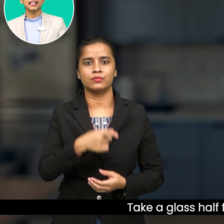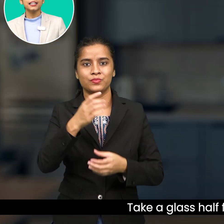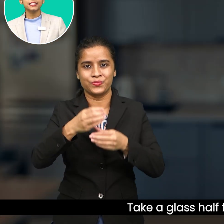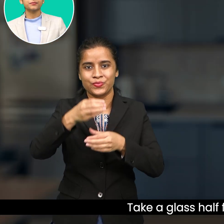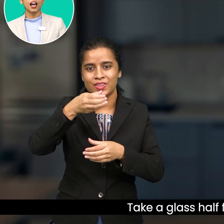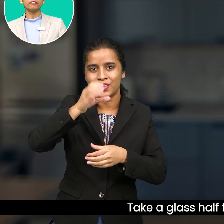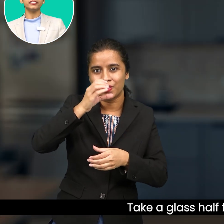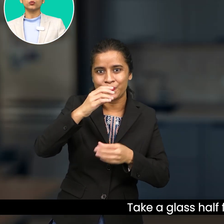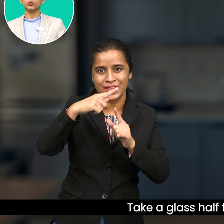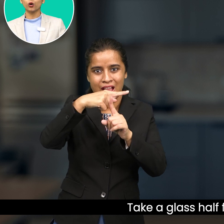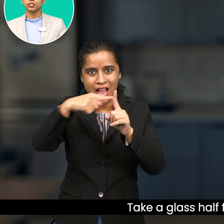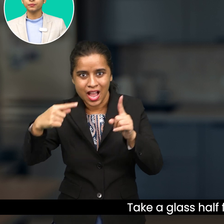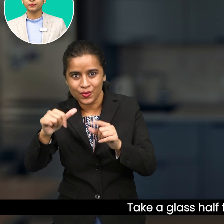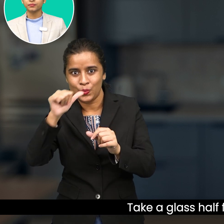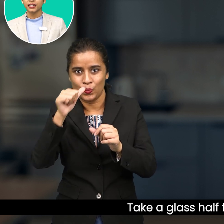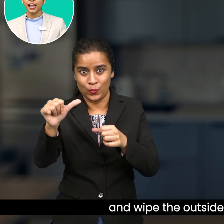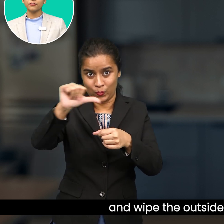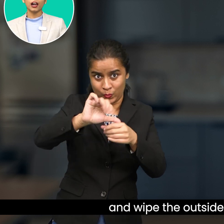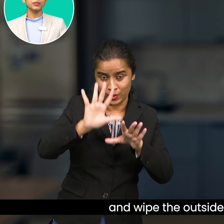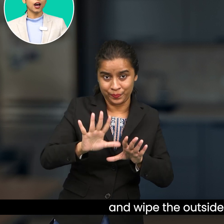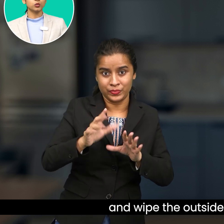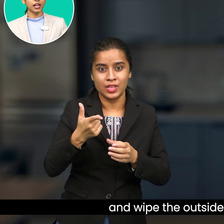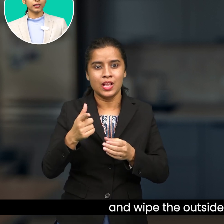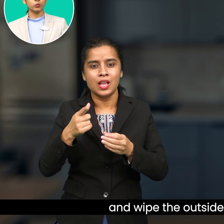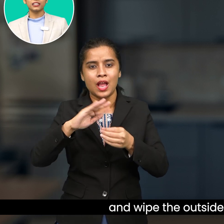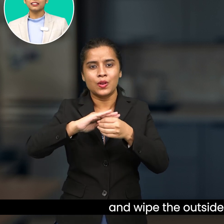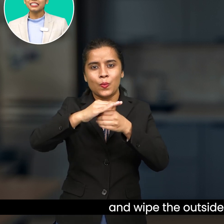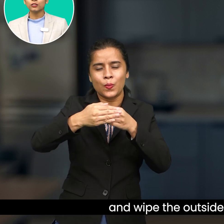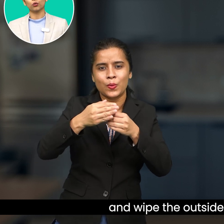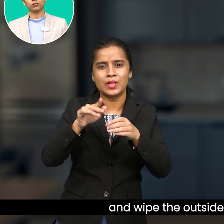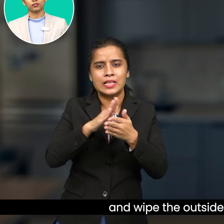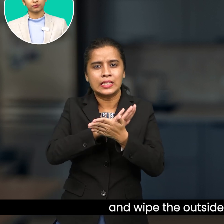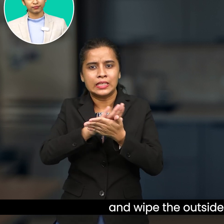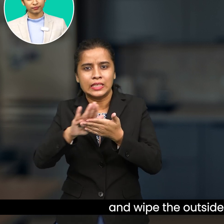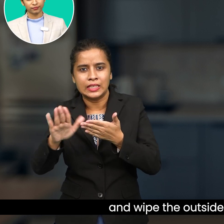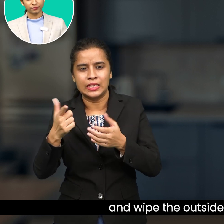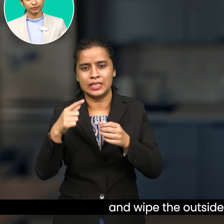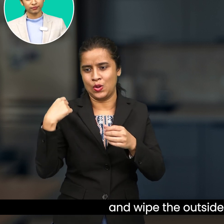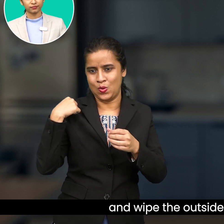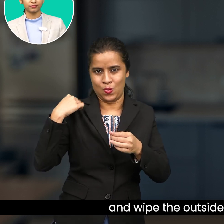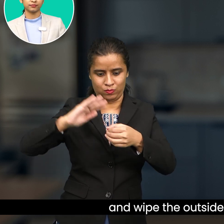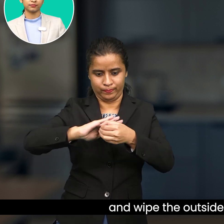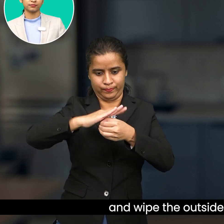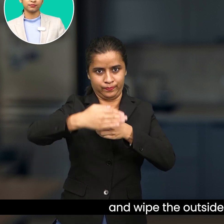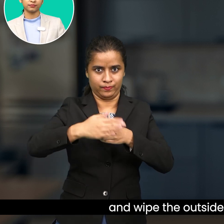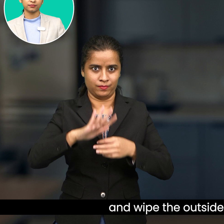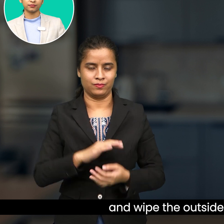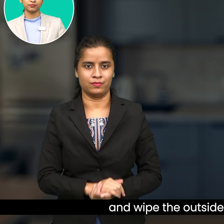Take a glass half filled with water and wipe the outside with a clean cloth.